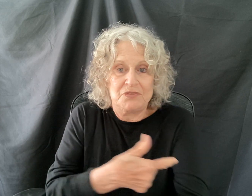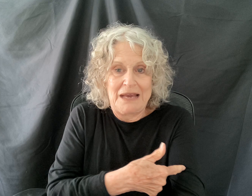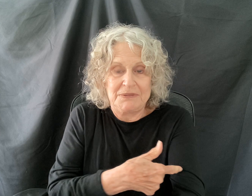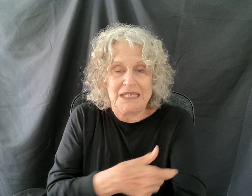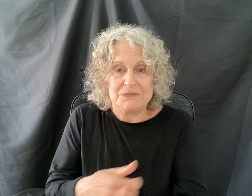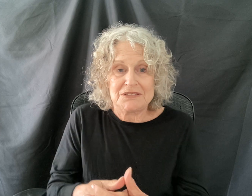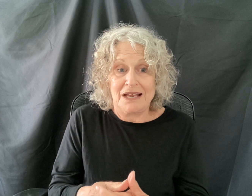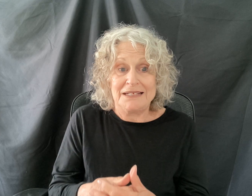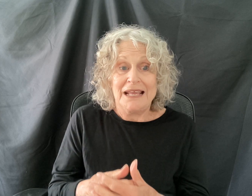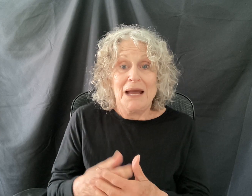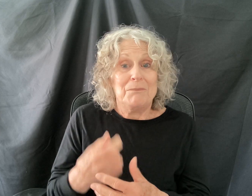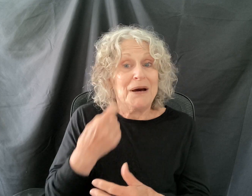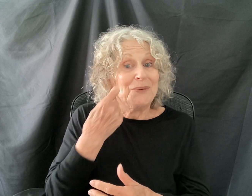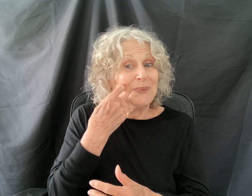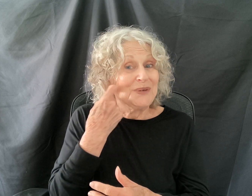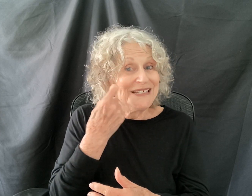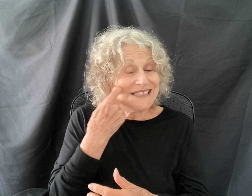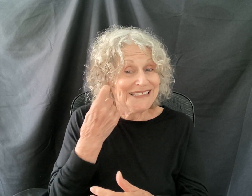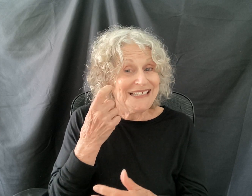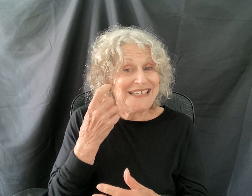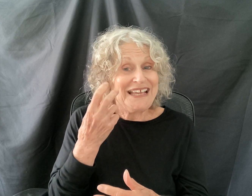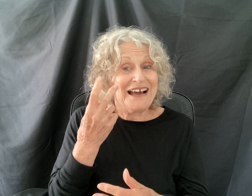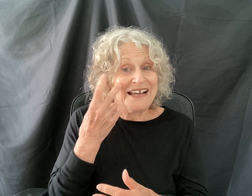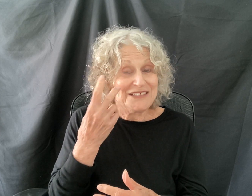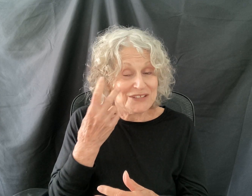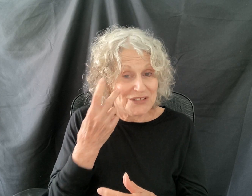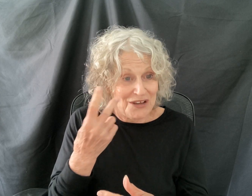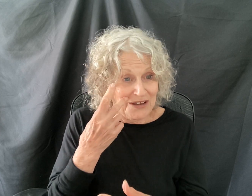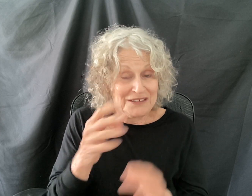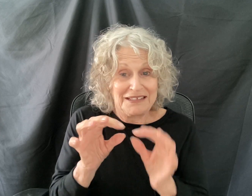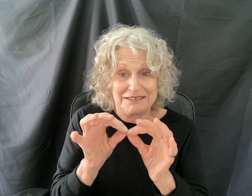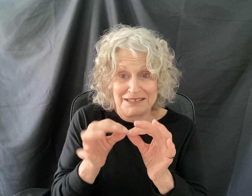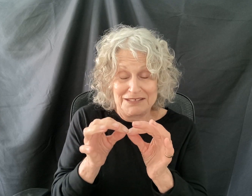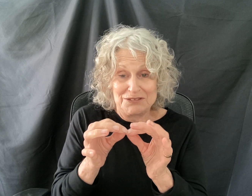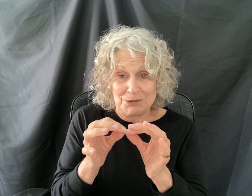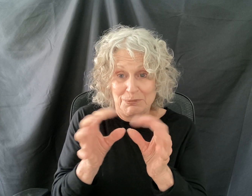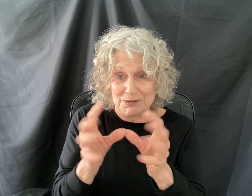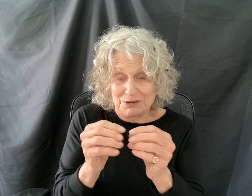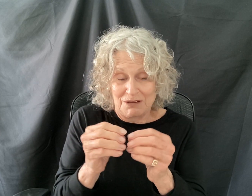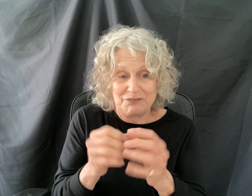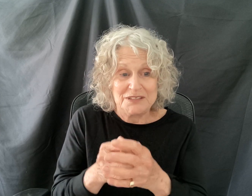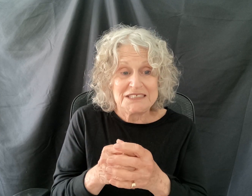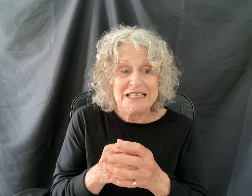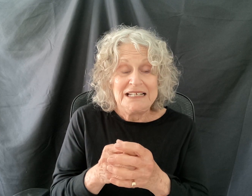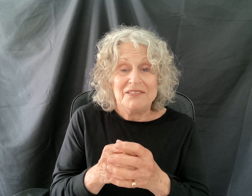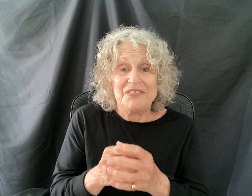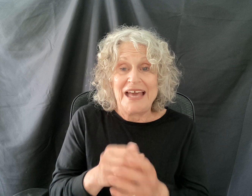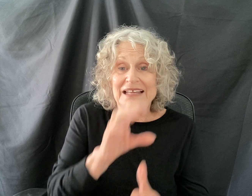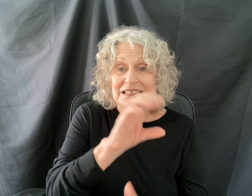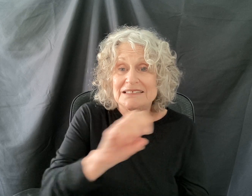that became the sign. But recently I saw at an interpreter conference that